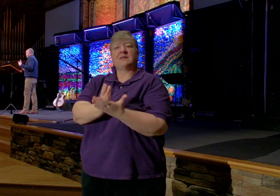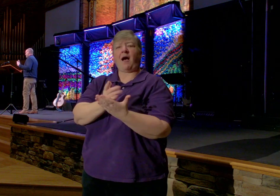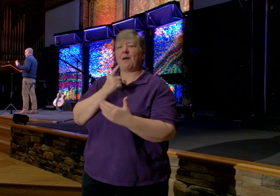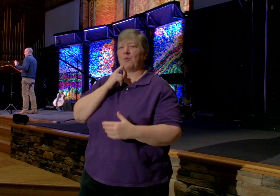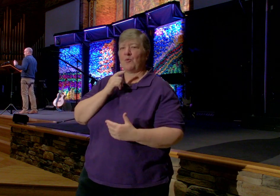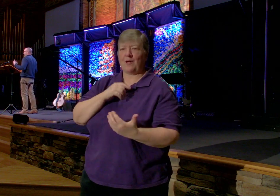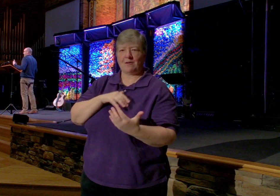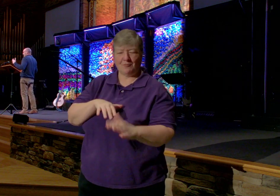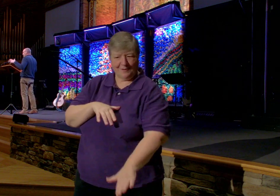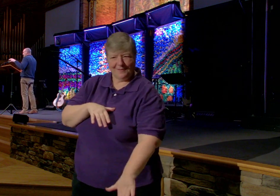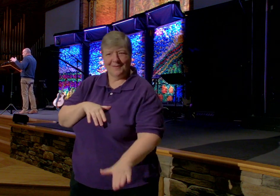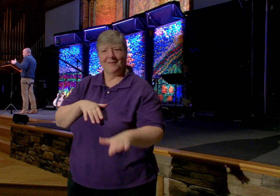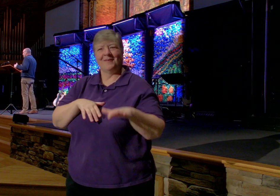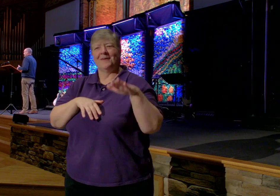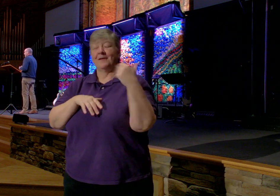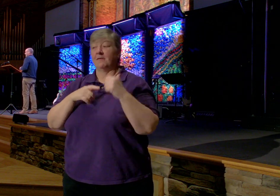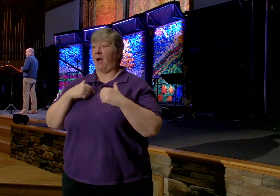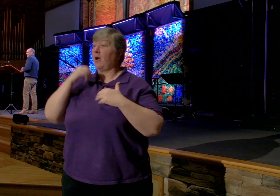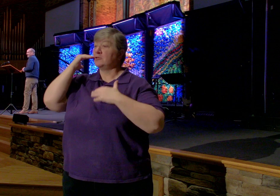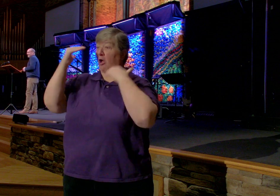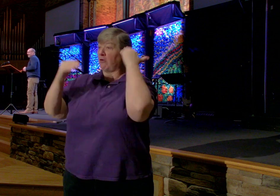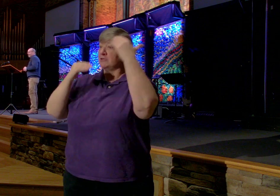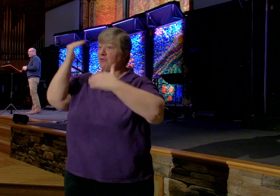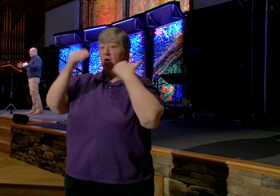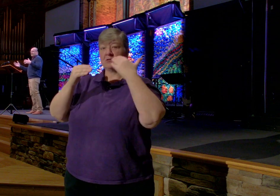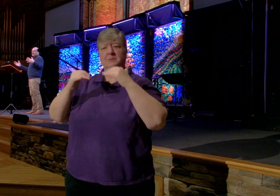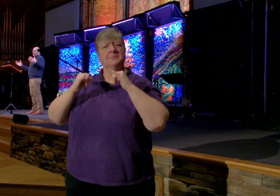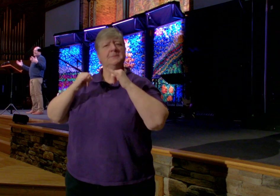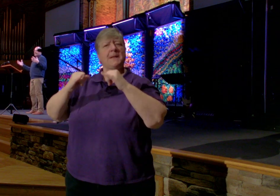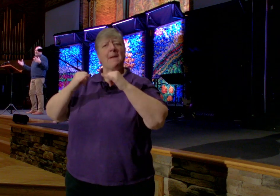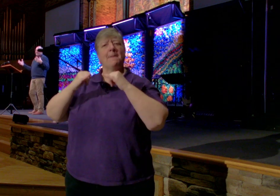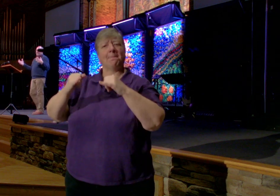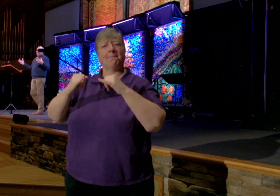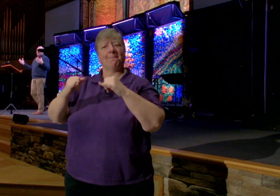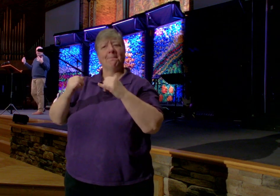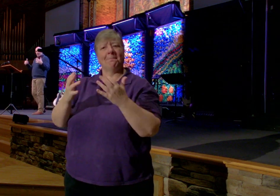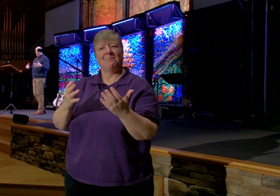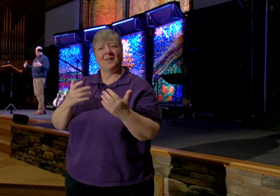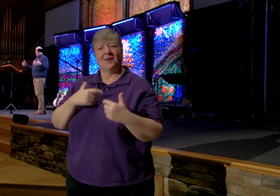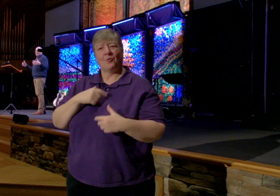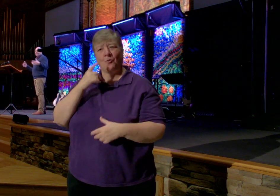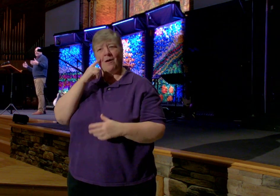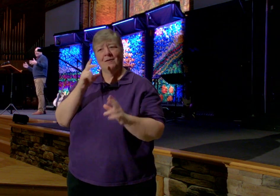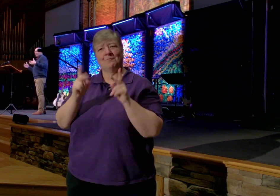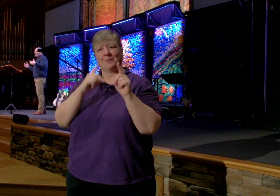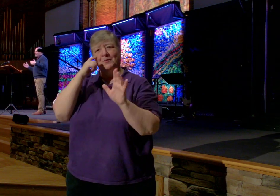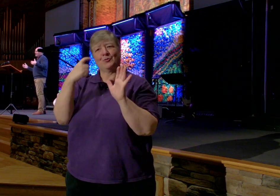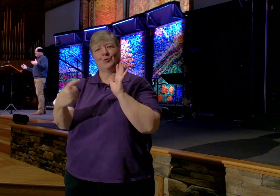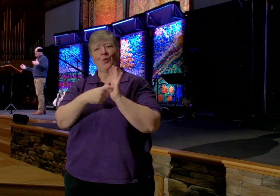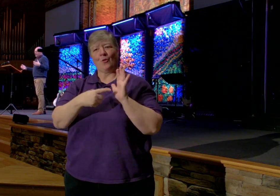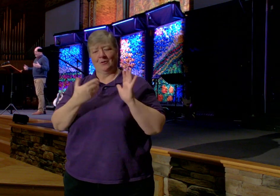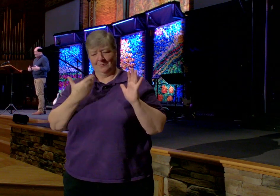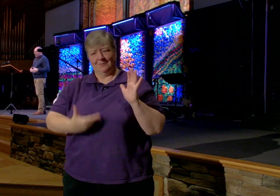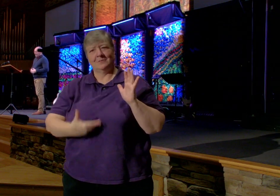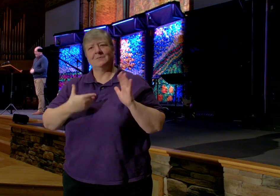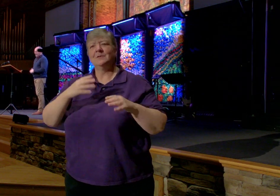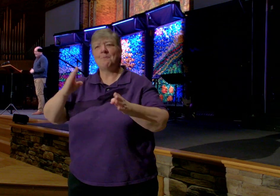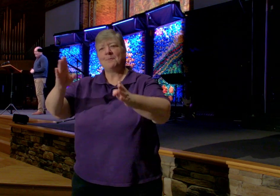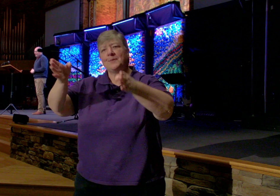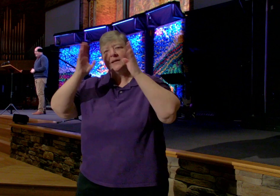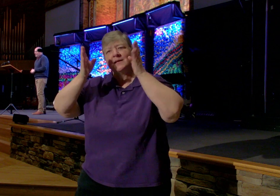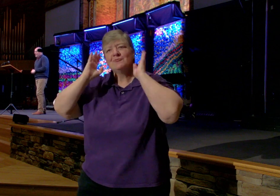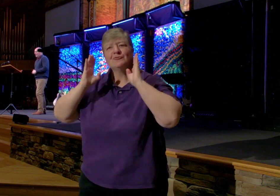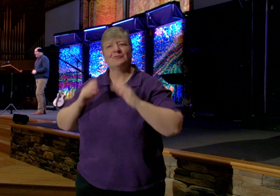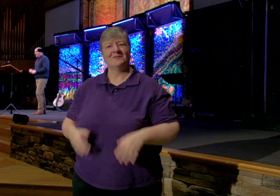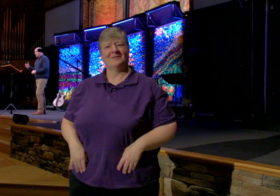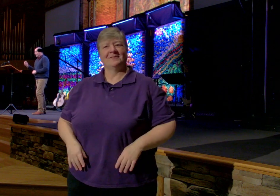we outgrow infancy, right? Even as adults, we want to be noticed. We want people to